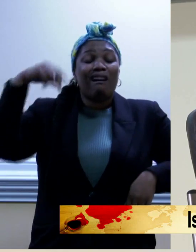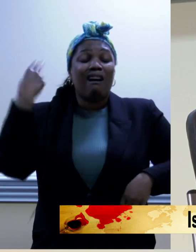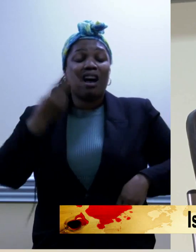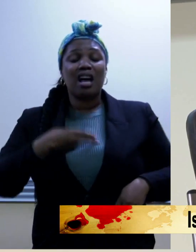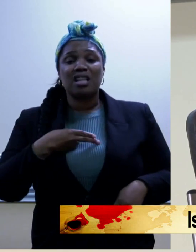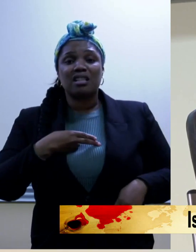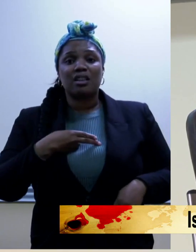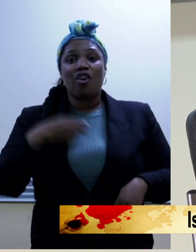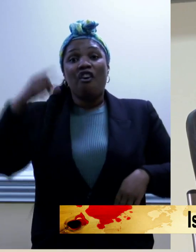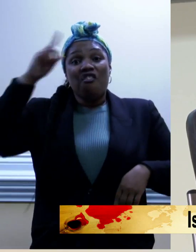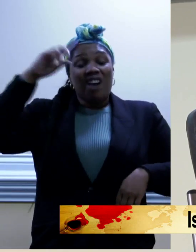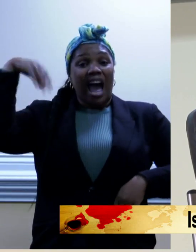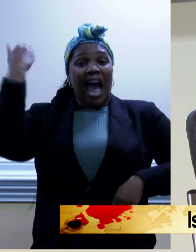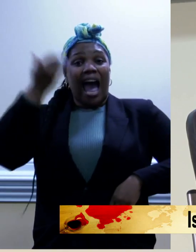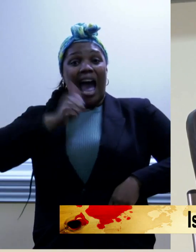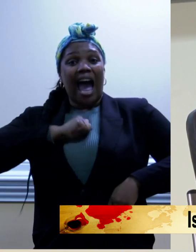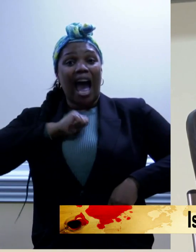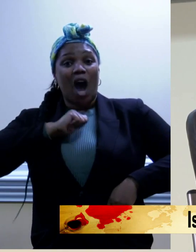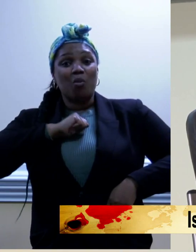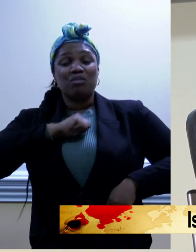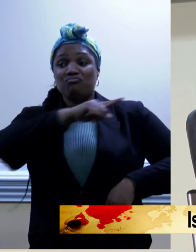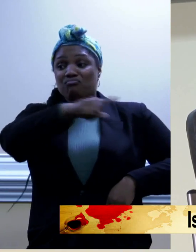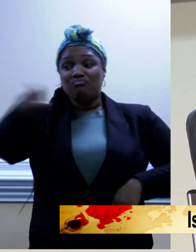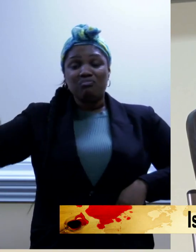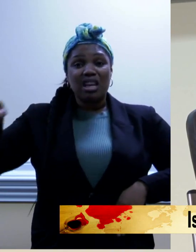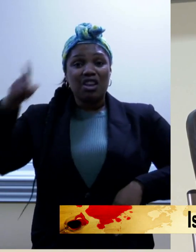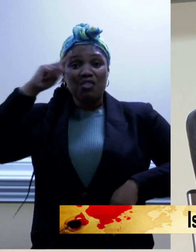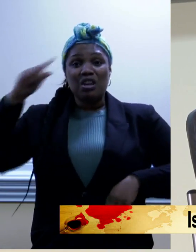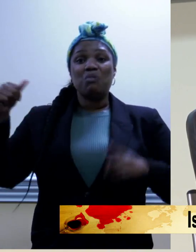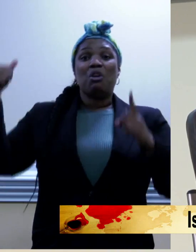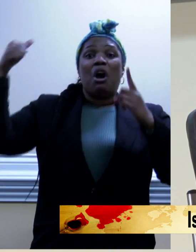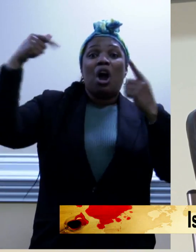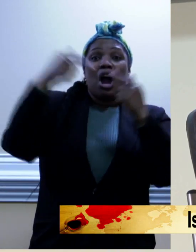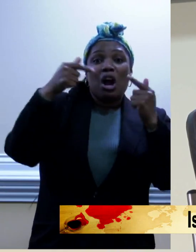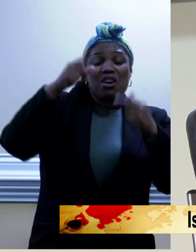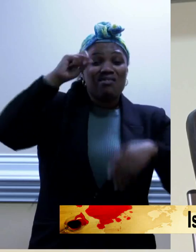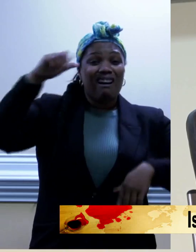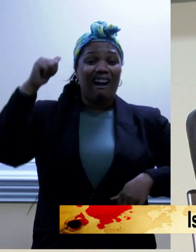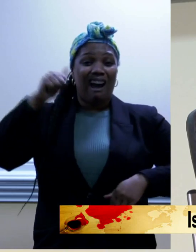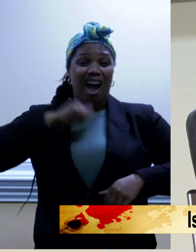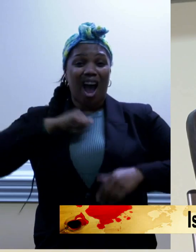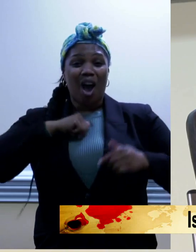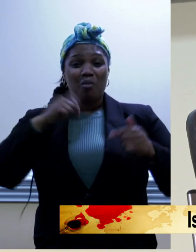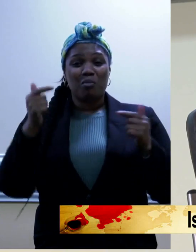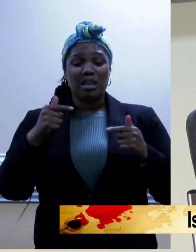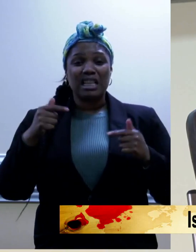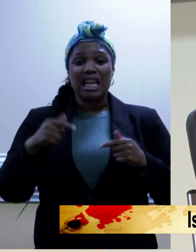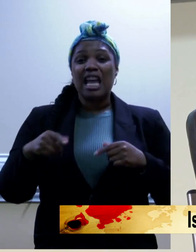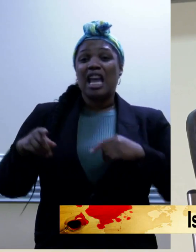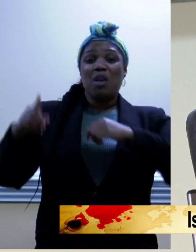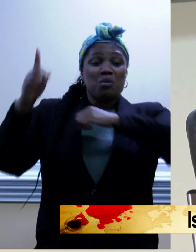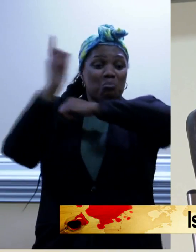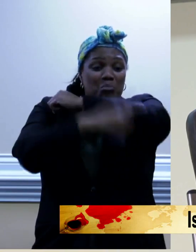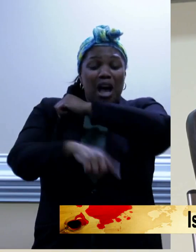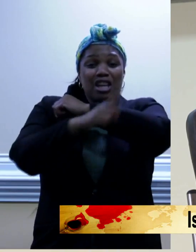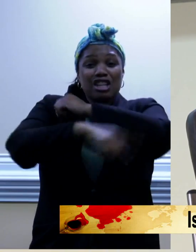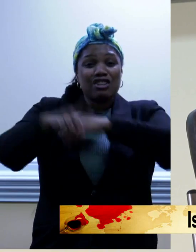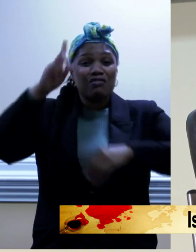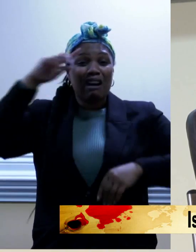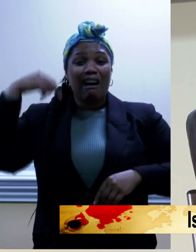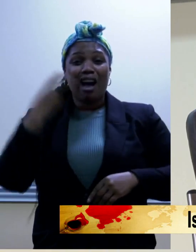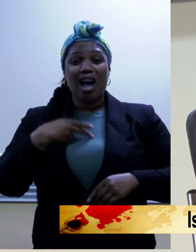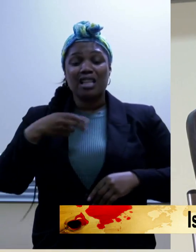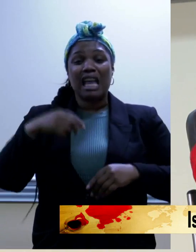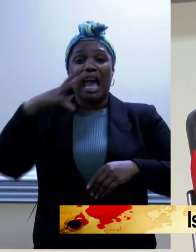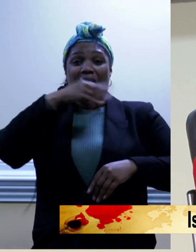transgressions. Whose transgressions? Ours. Go ahead. He was bruised for our iniquities. Go ahead. The chastisement of our peace was about him. Uh-huh. And